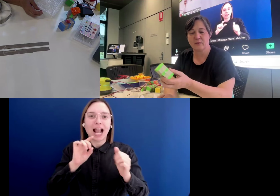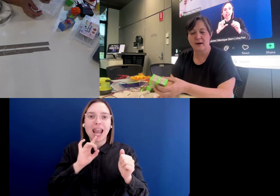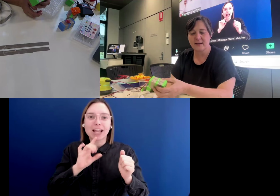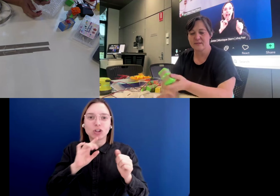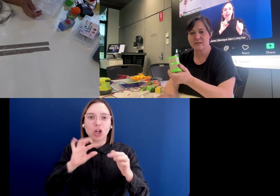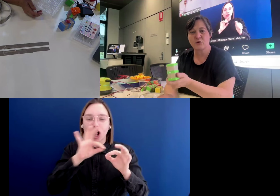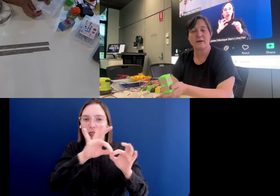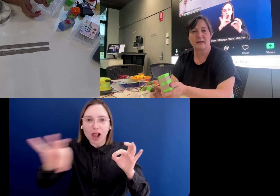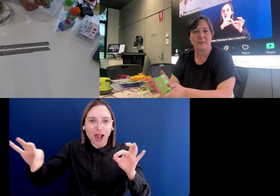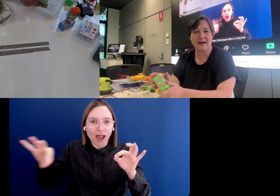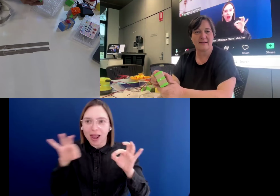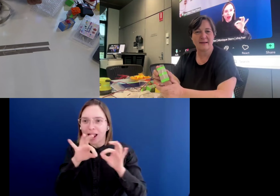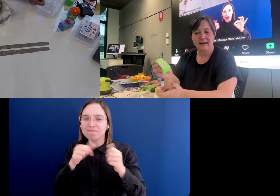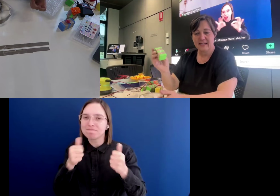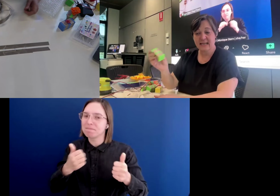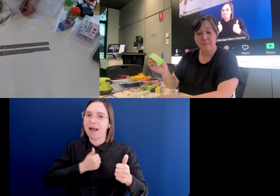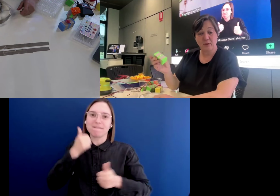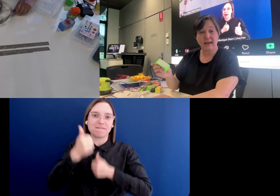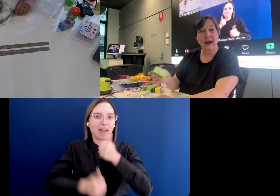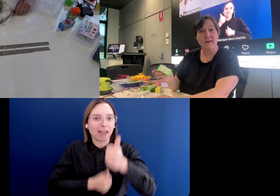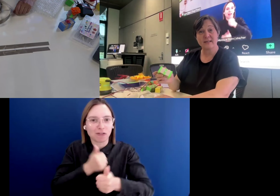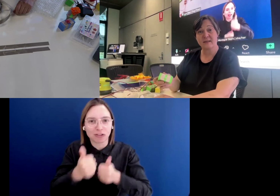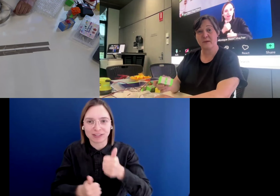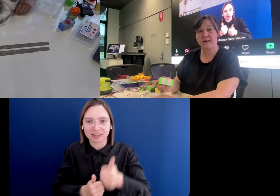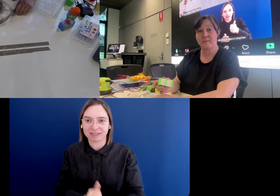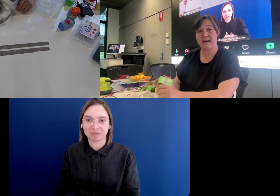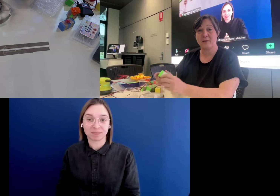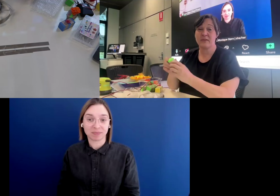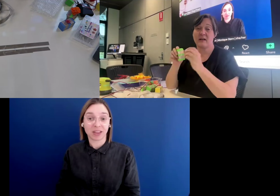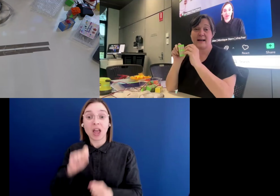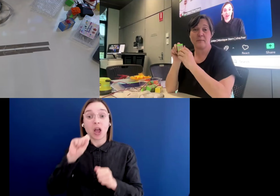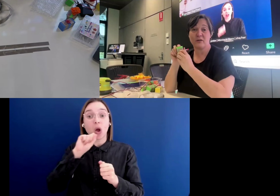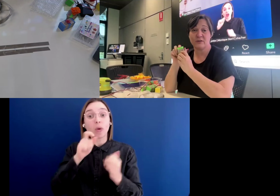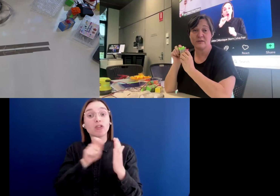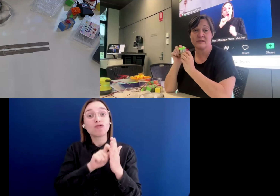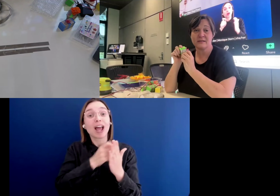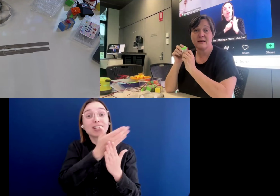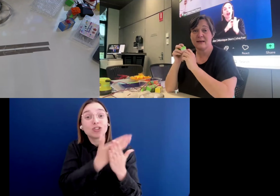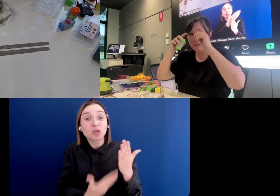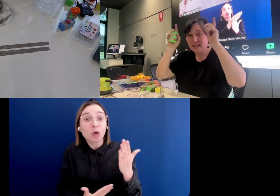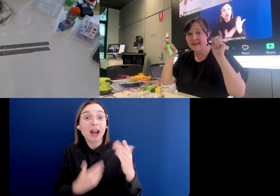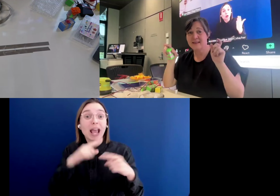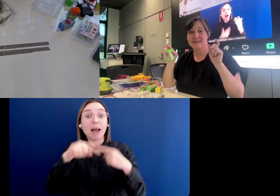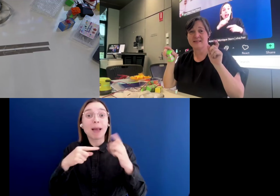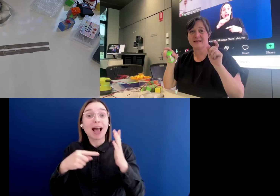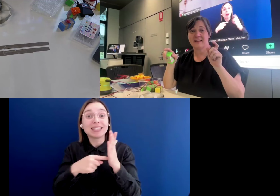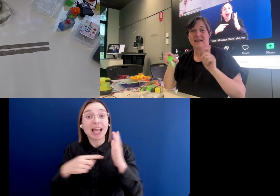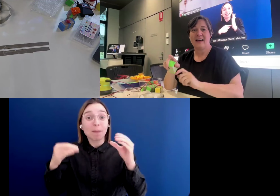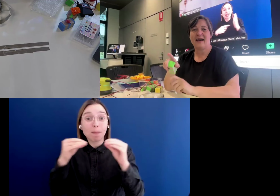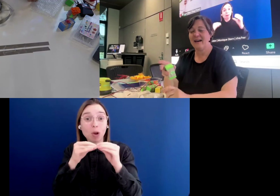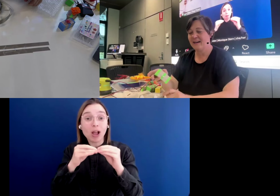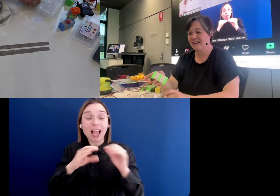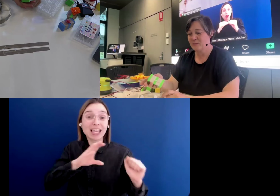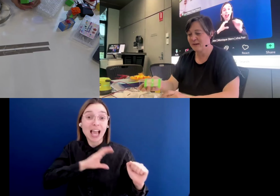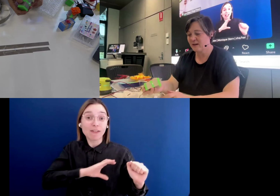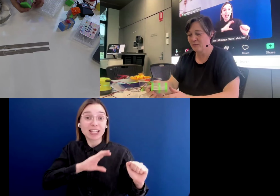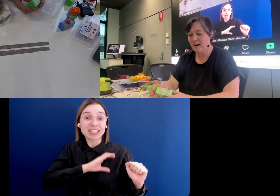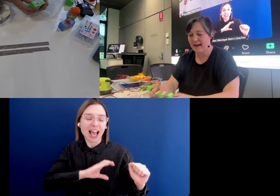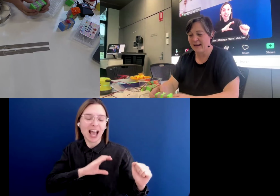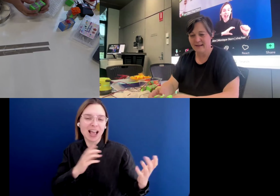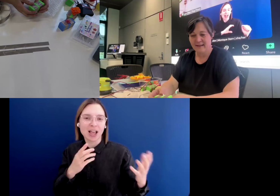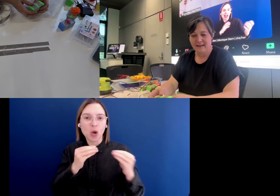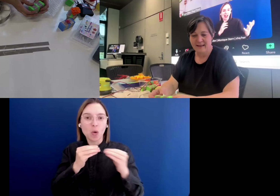So we're going to write a story about a TapeBlock character that we're going to make with a light up nose and big ears. And